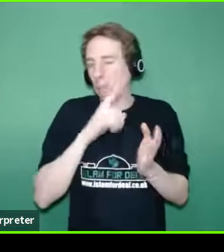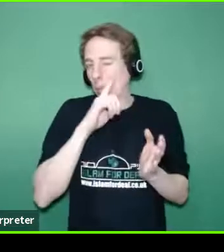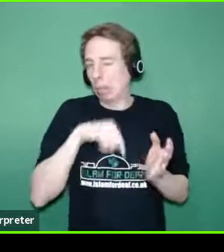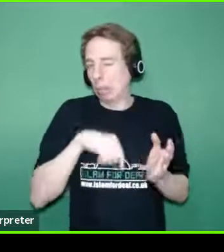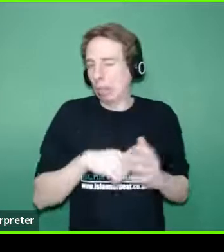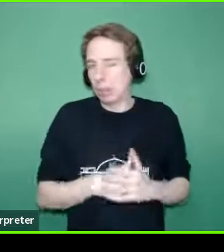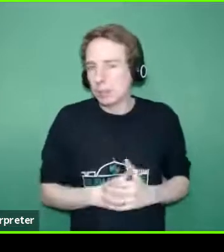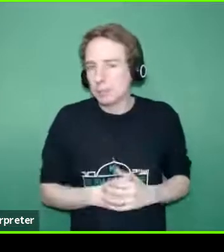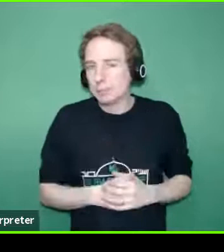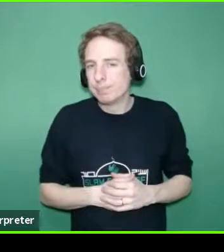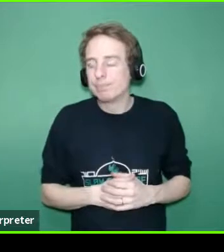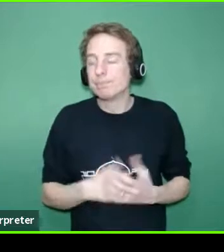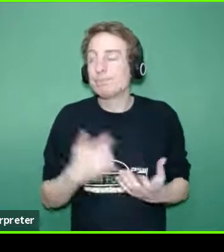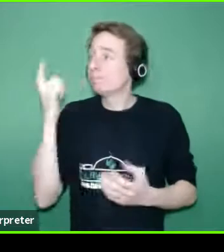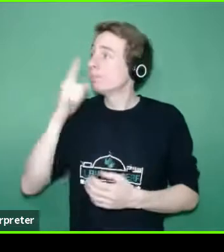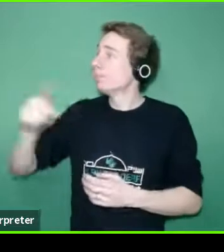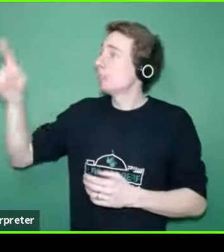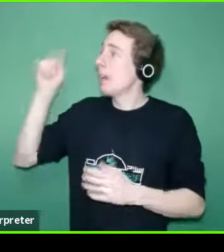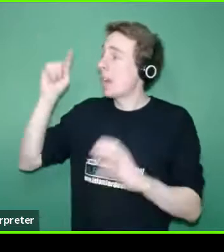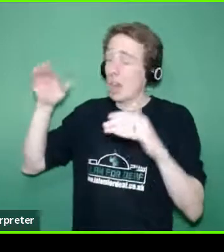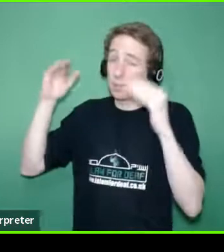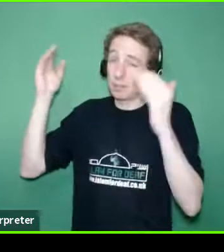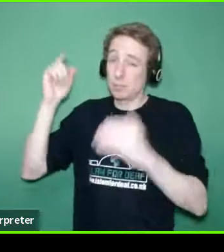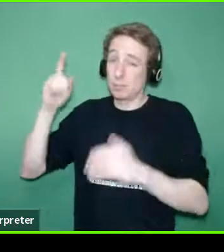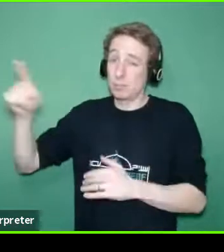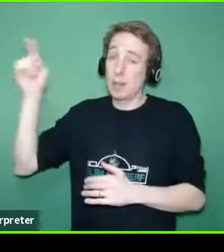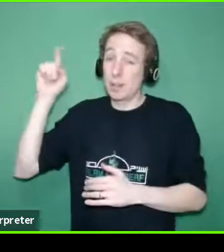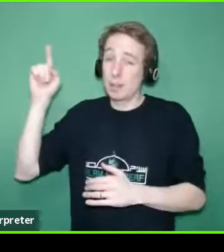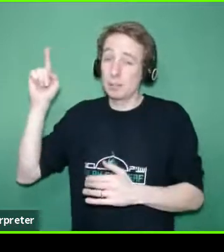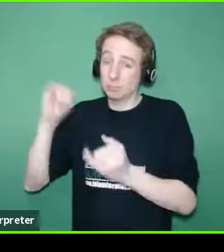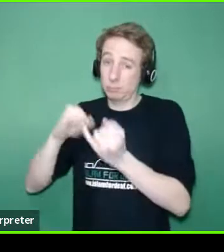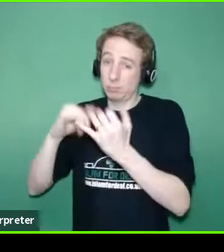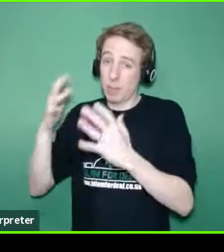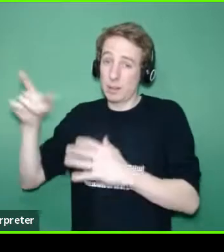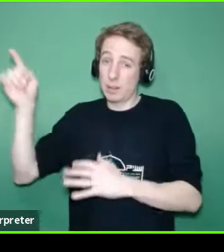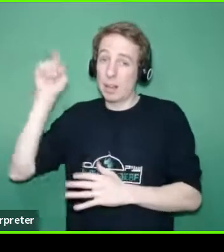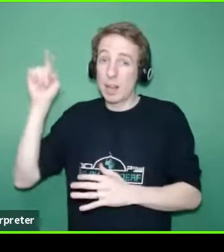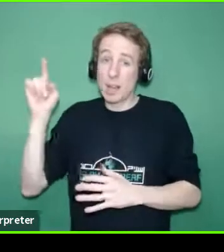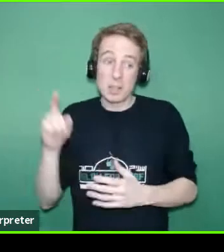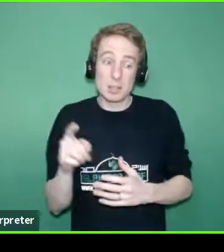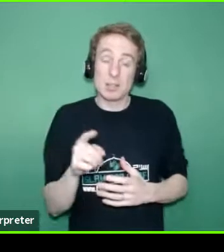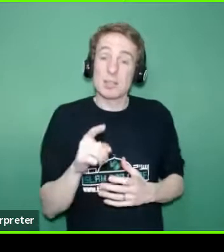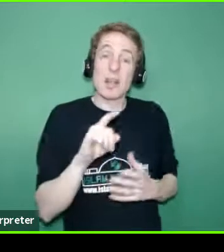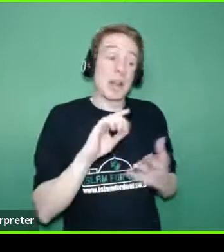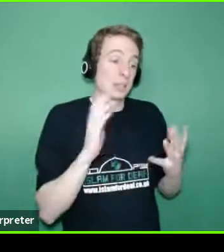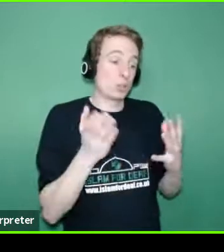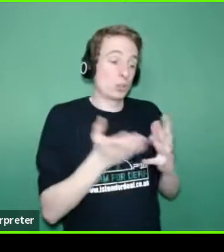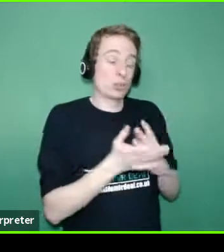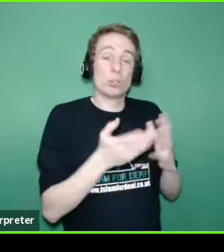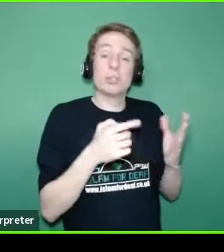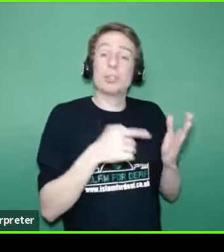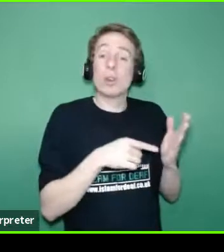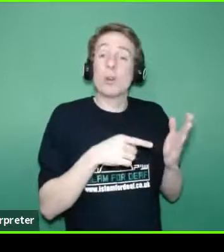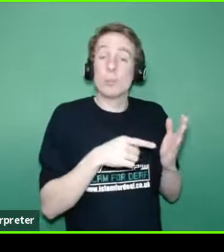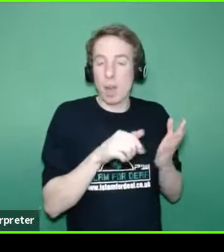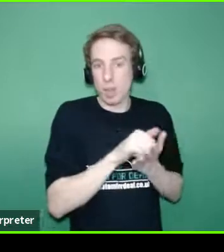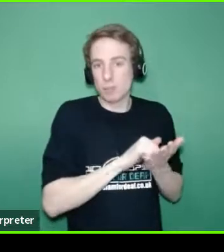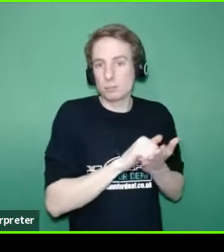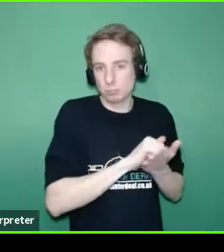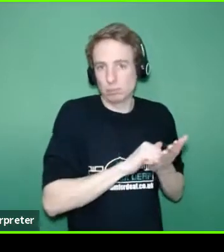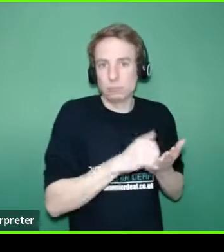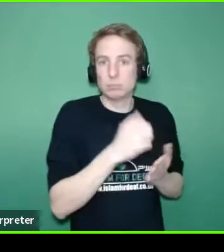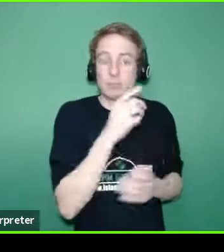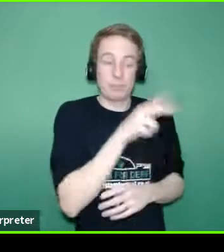this, Allah the Most High says in verse number 37 in Surah At-Tawbah, indeed the